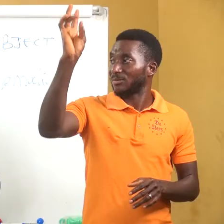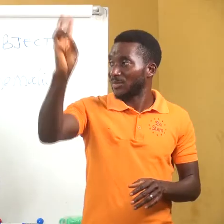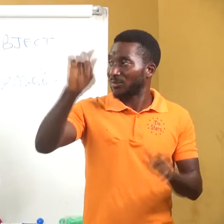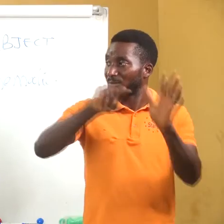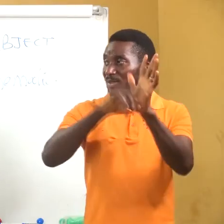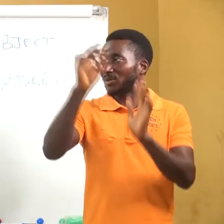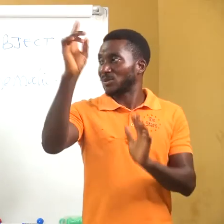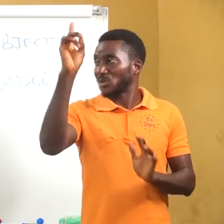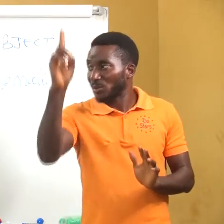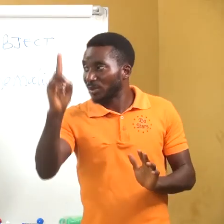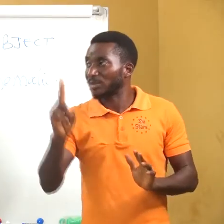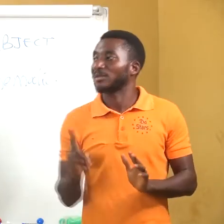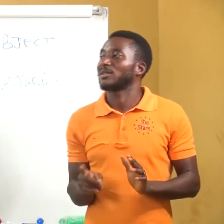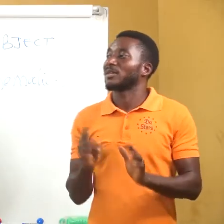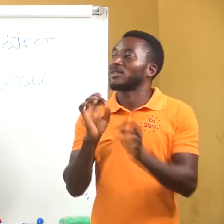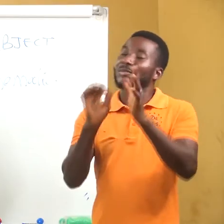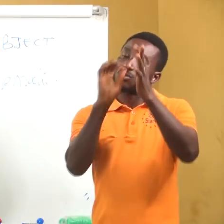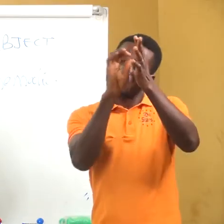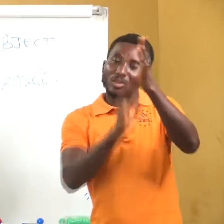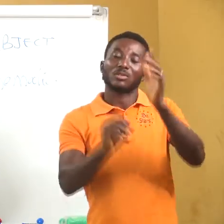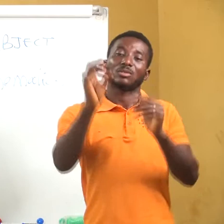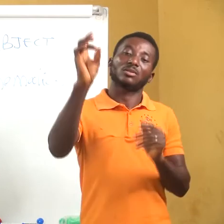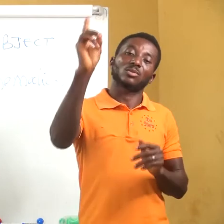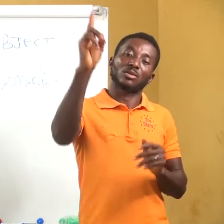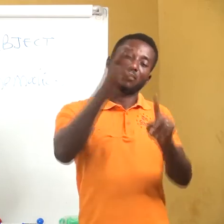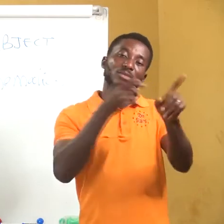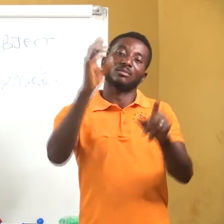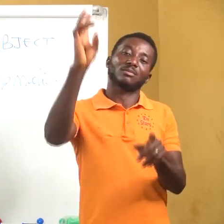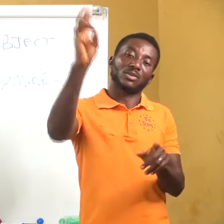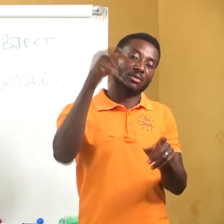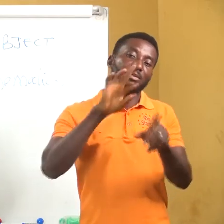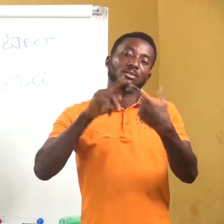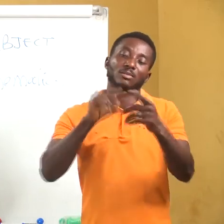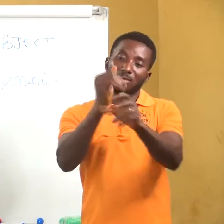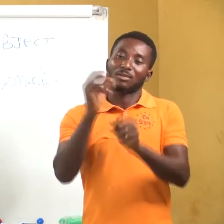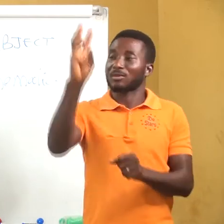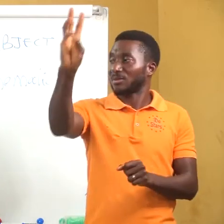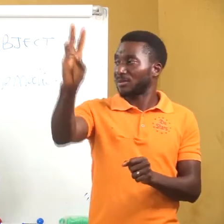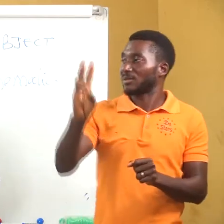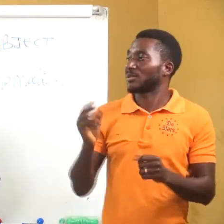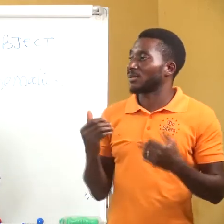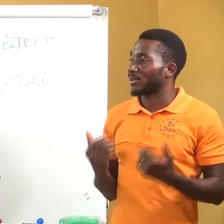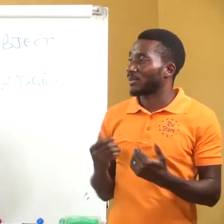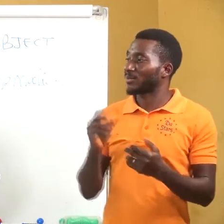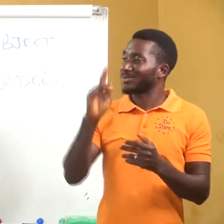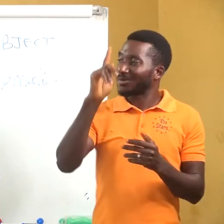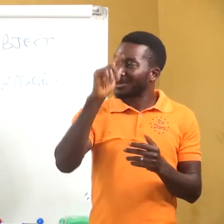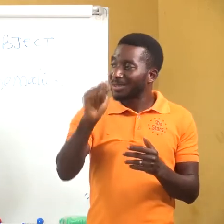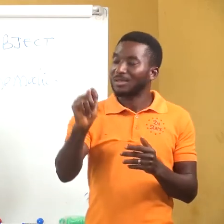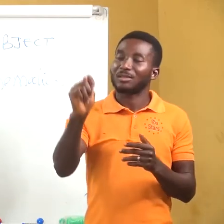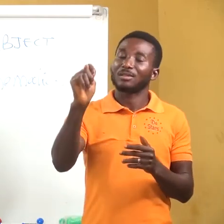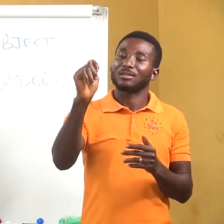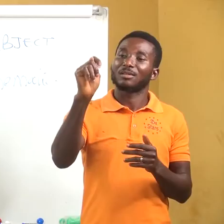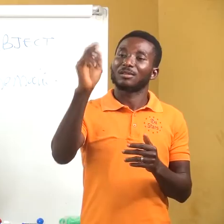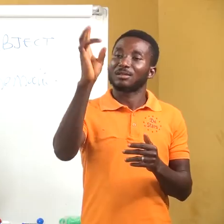move ahead, our T7 will give us 3 multiplying minus 3 raised to the power 6 is 3